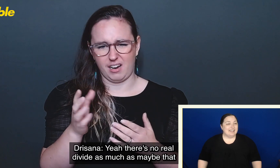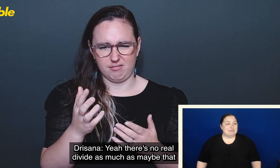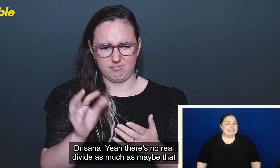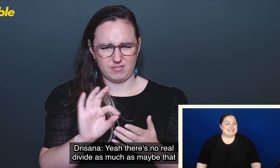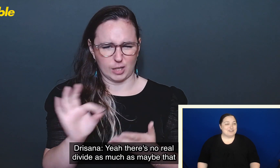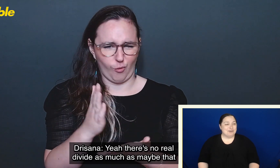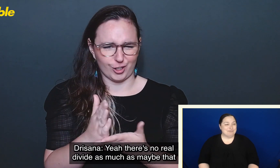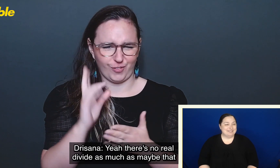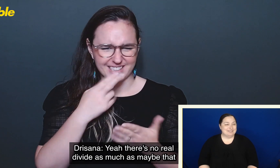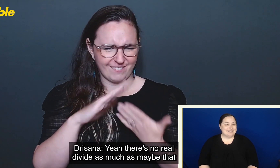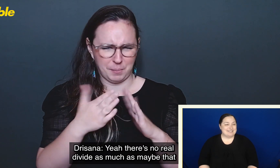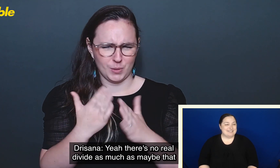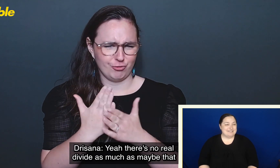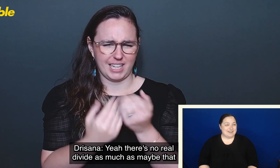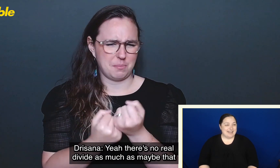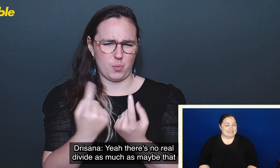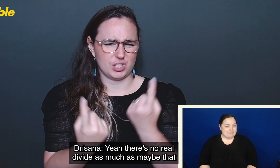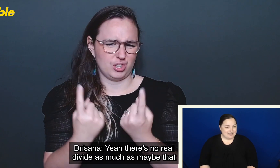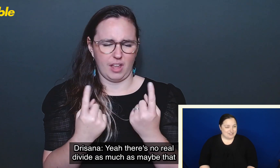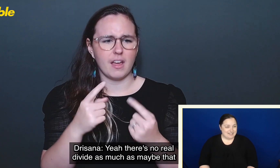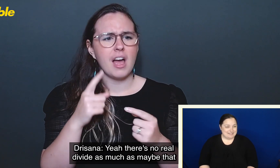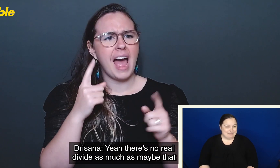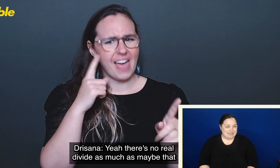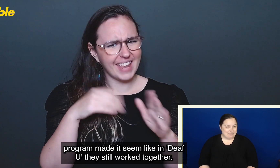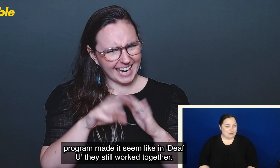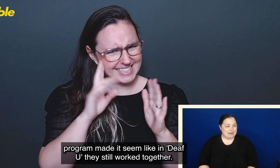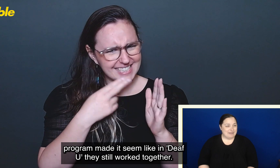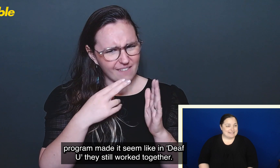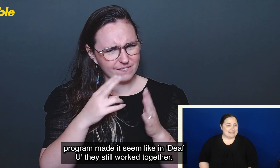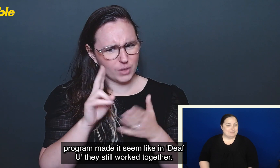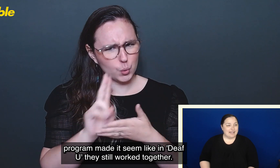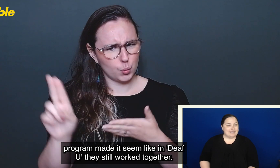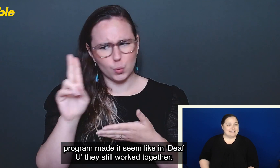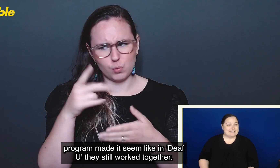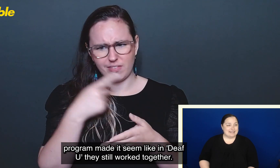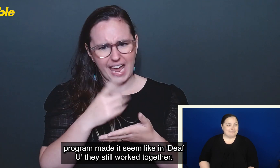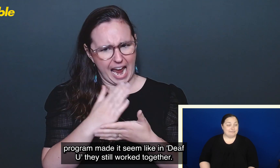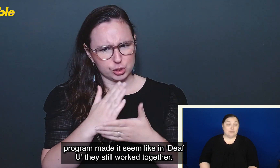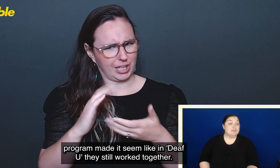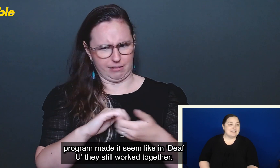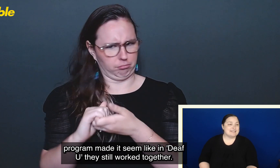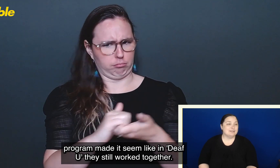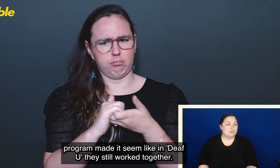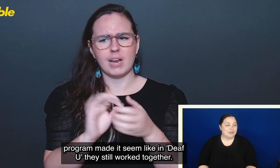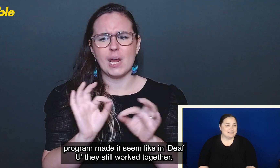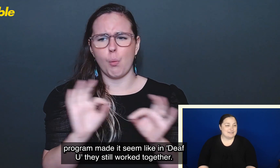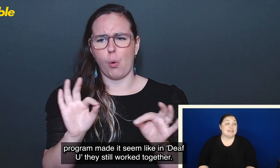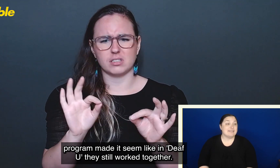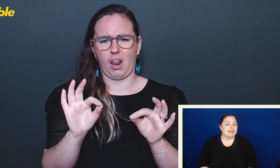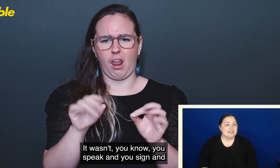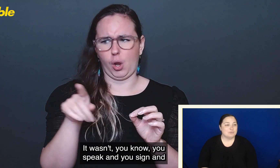Yeah, I mean, there's no real divide as much as maybe that program made it seem like. In Deaf You, they still